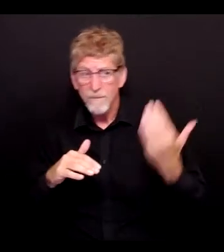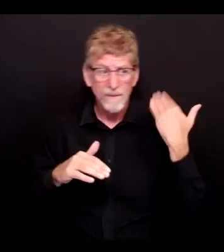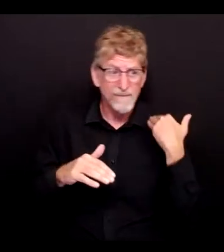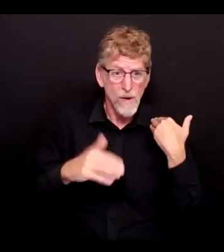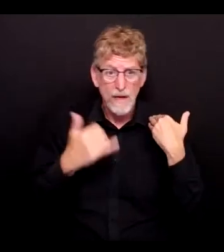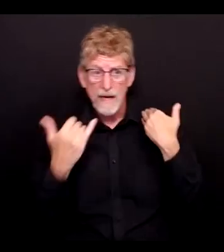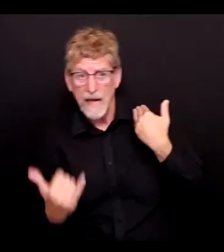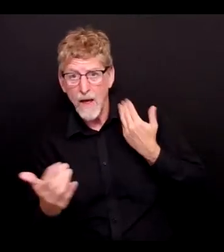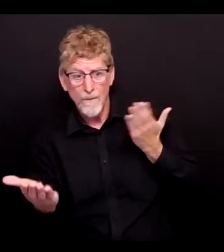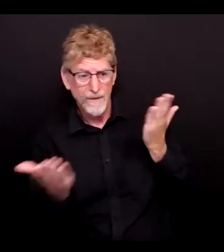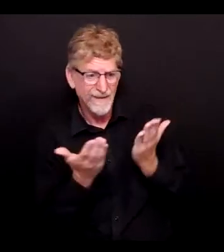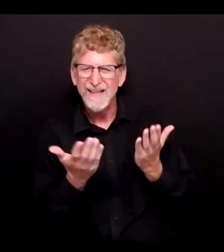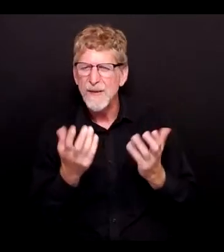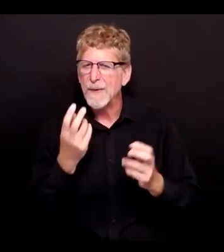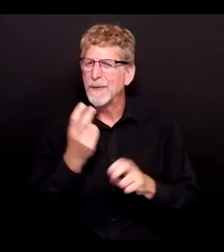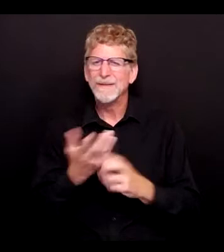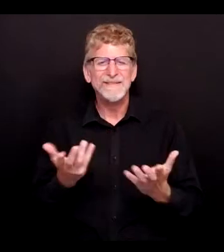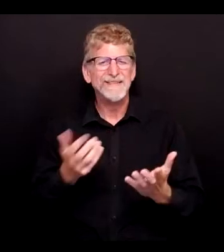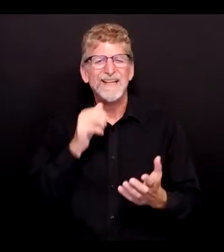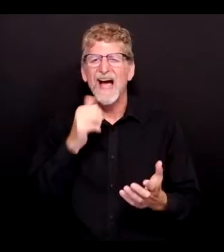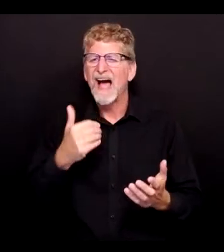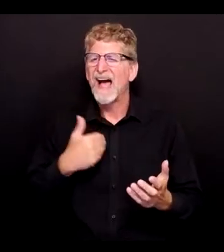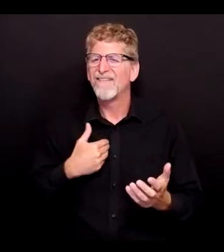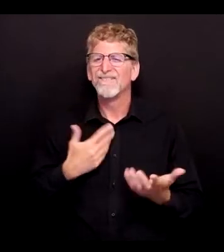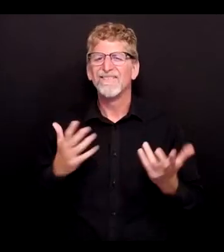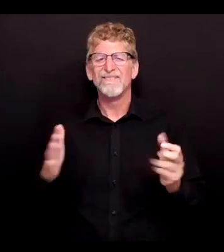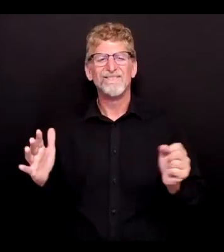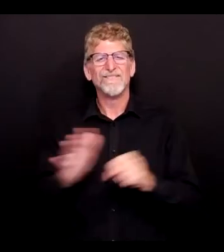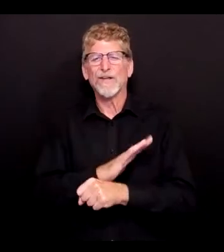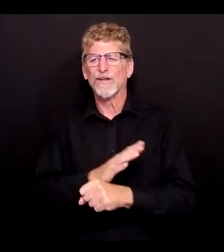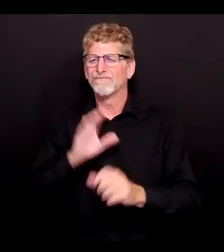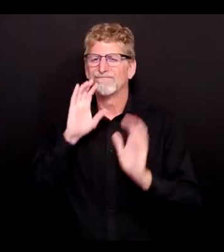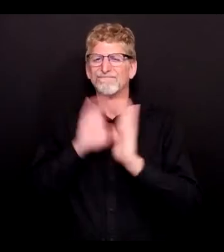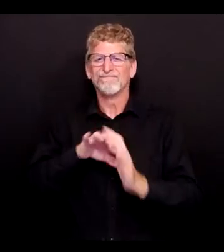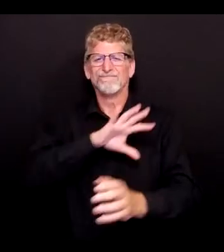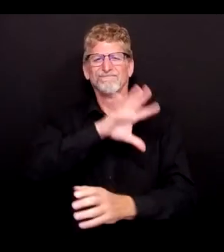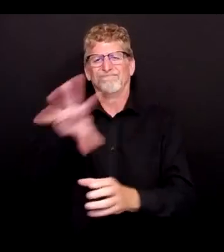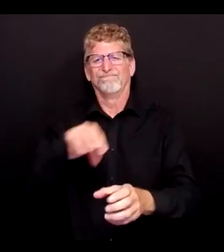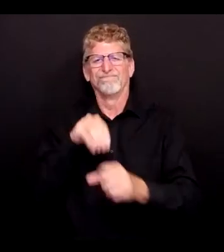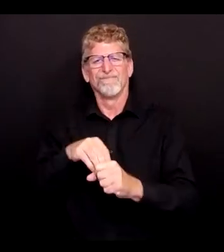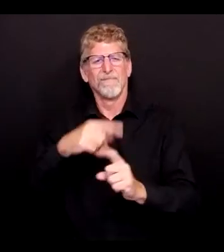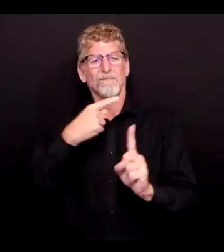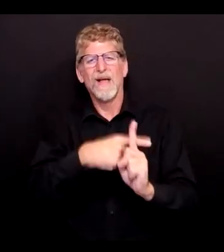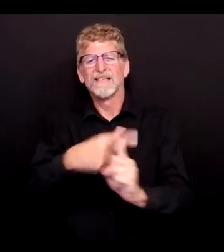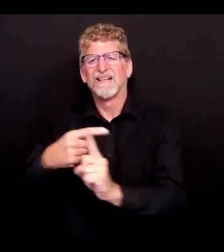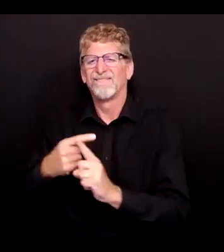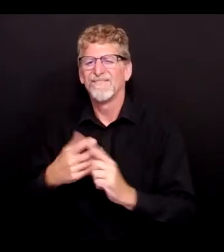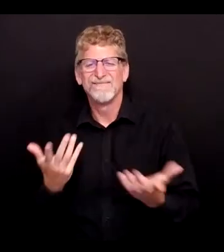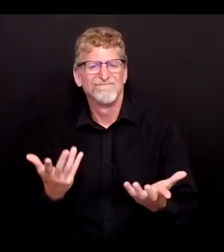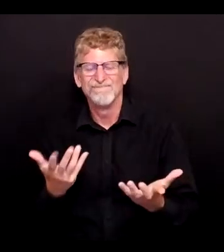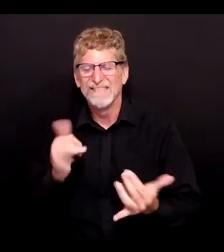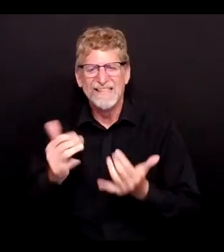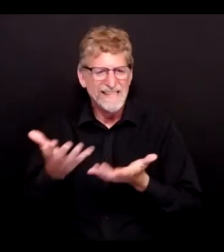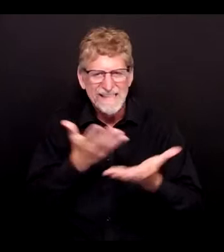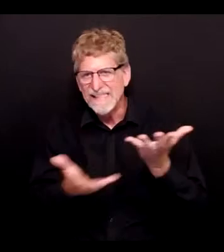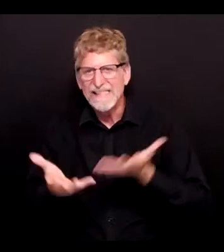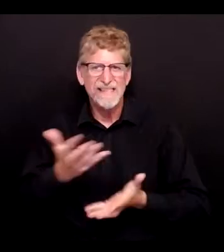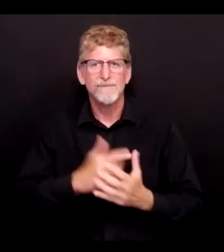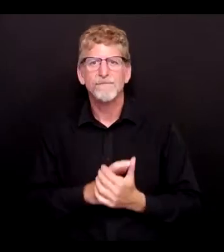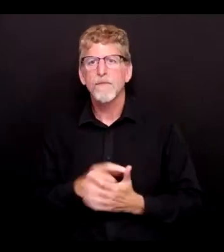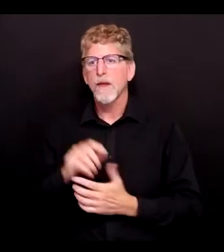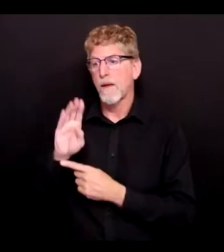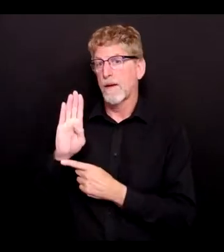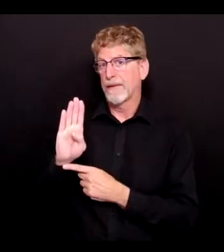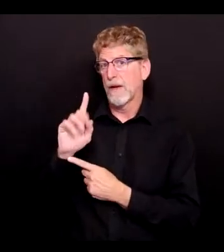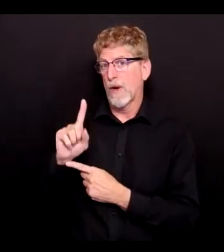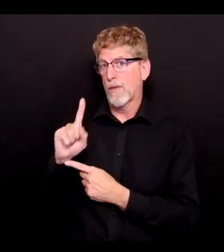representative of the total positive sample. In addition to B117, we are finding